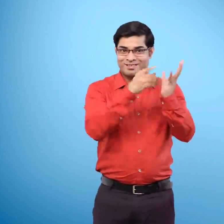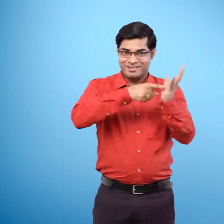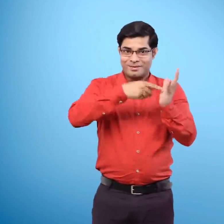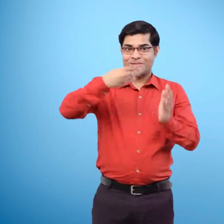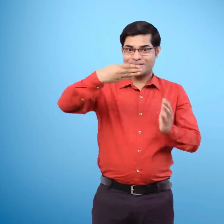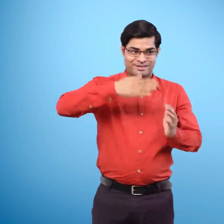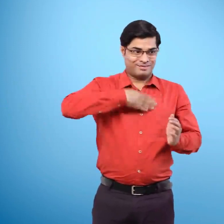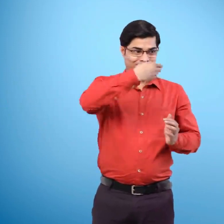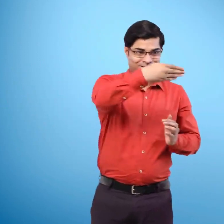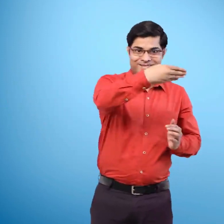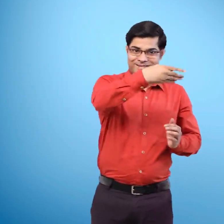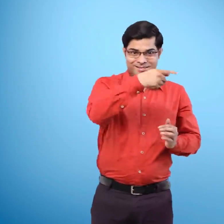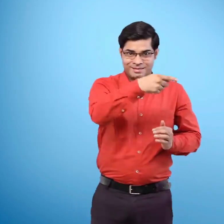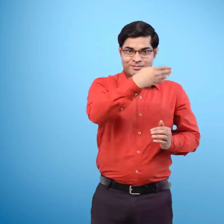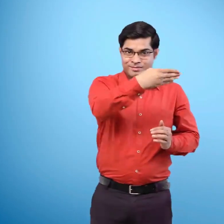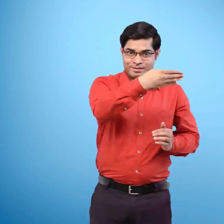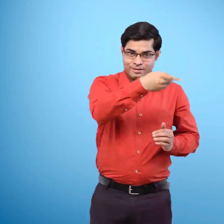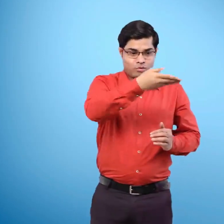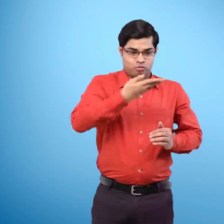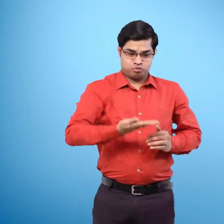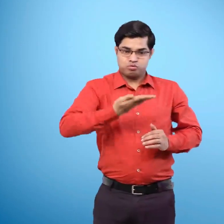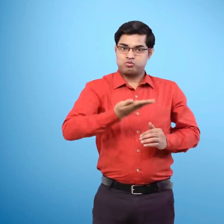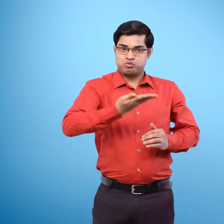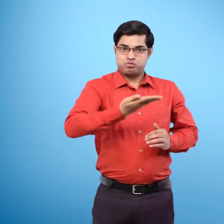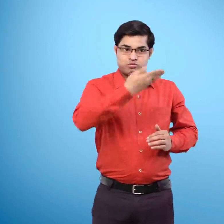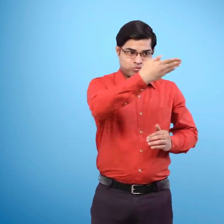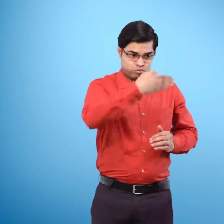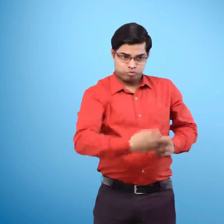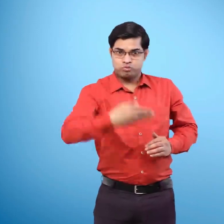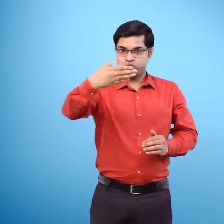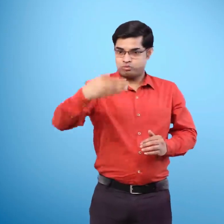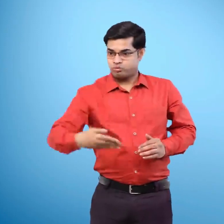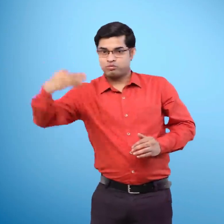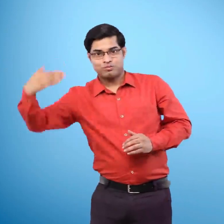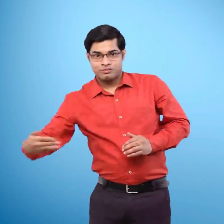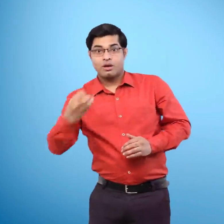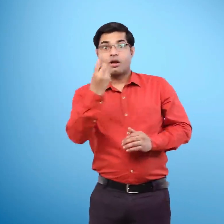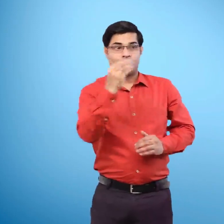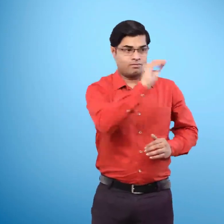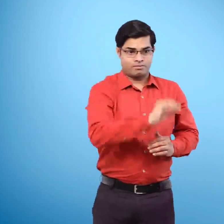leaf, pointing upwards and downwards alternatively.